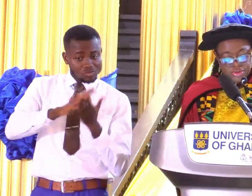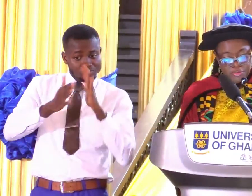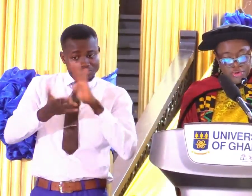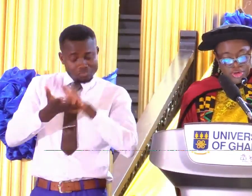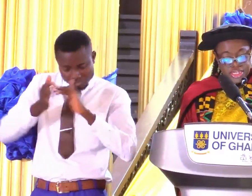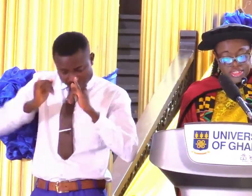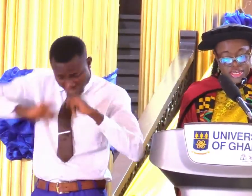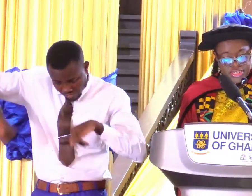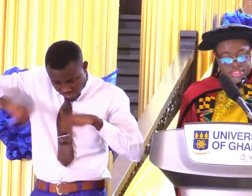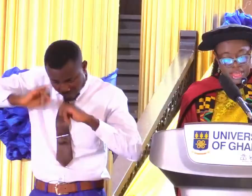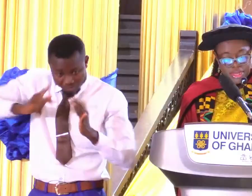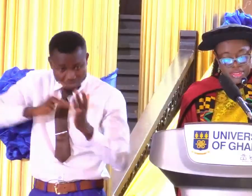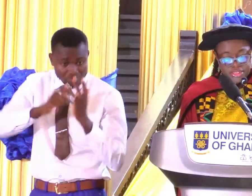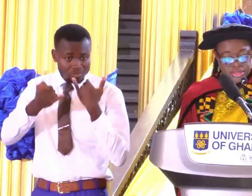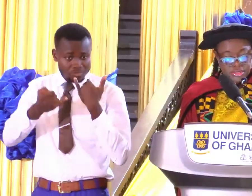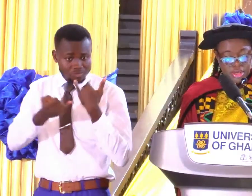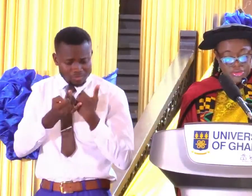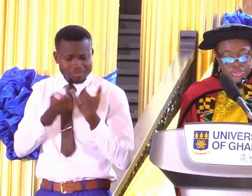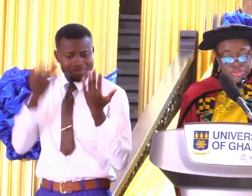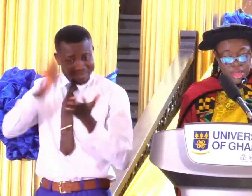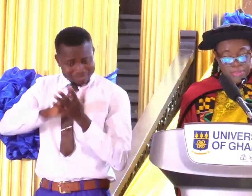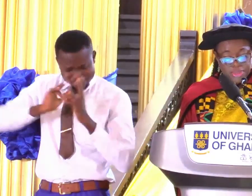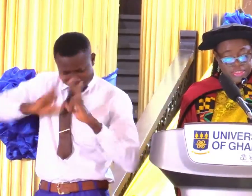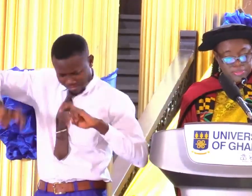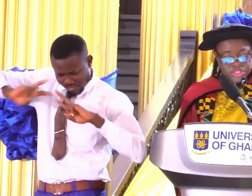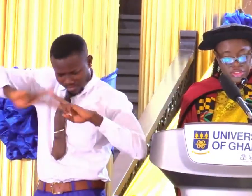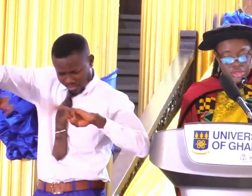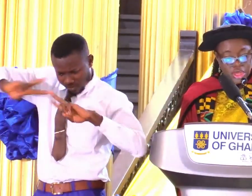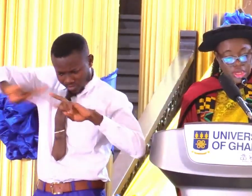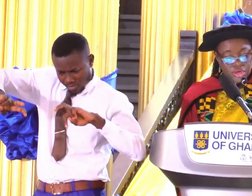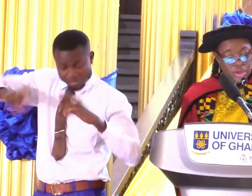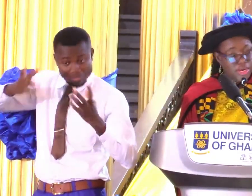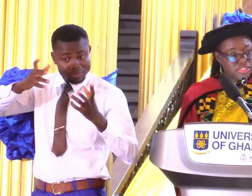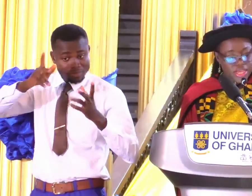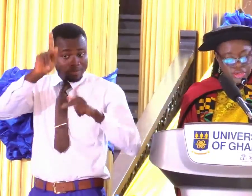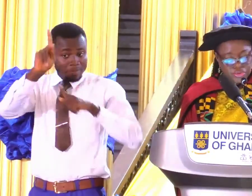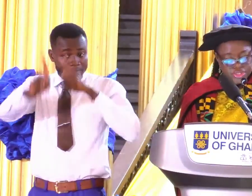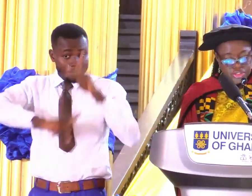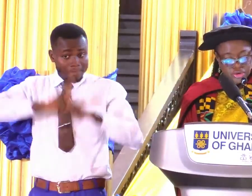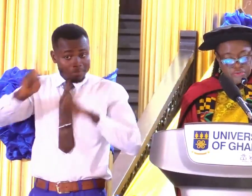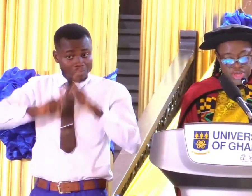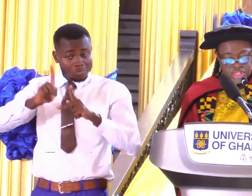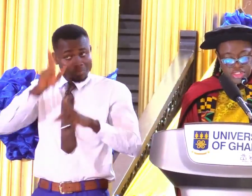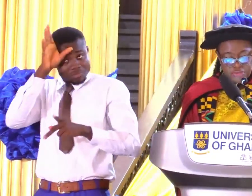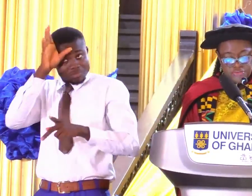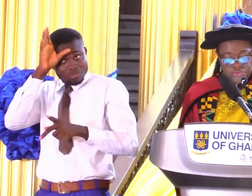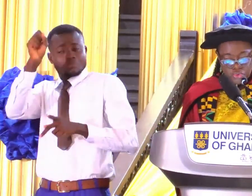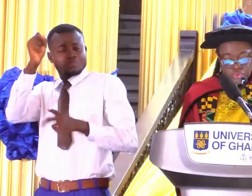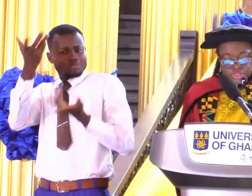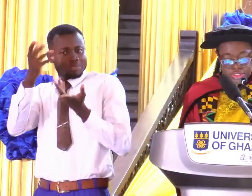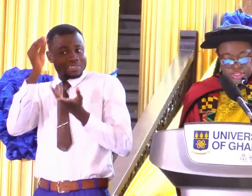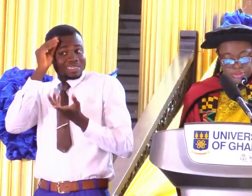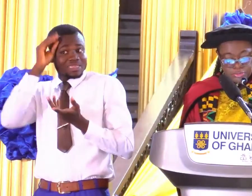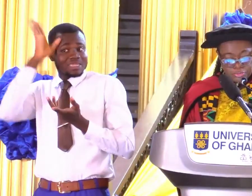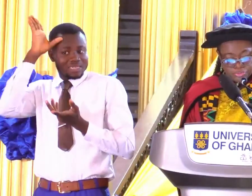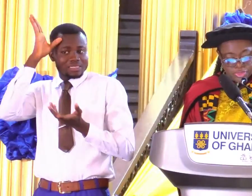co-investigator on a project that examined consumer perception, knowledge, and usage of functional